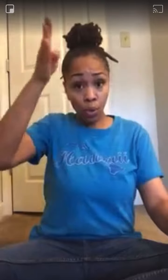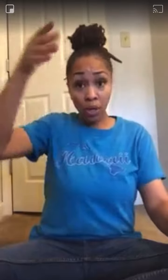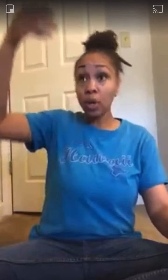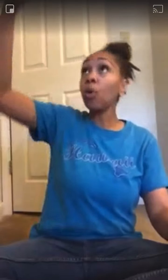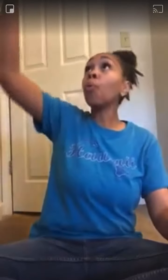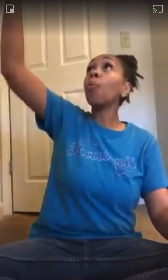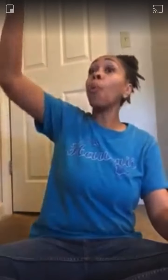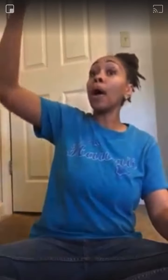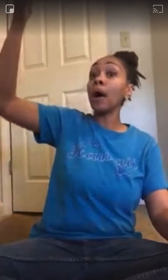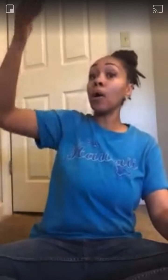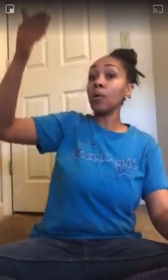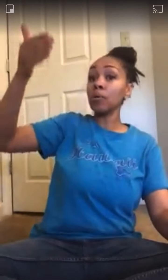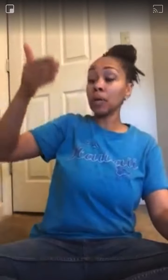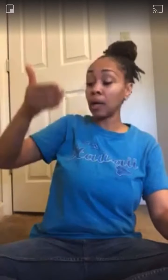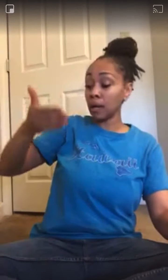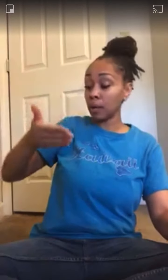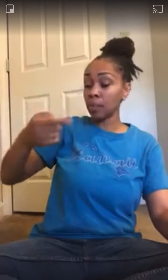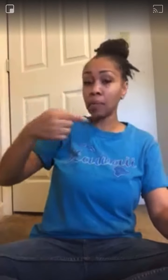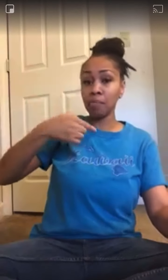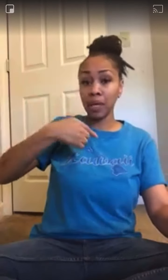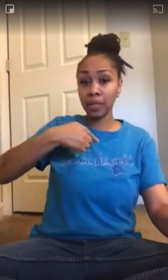would welcome me?